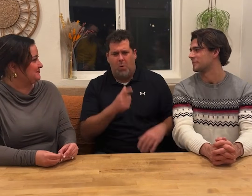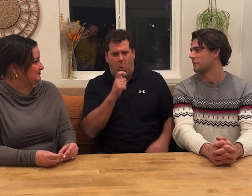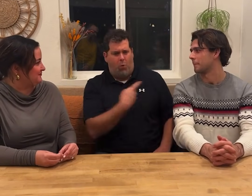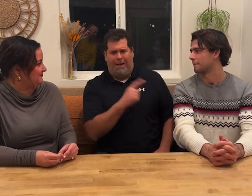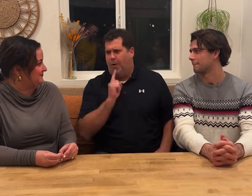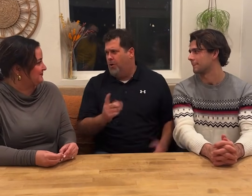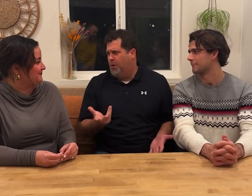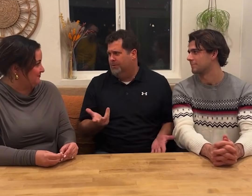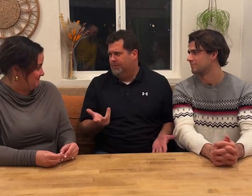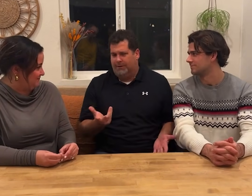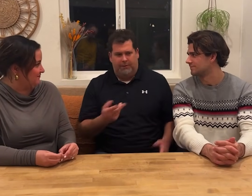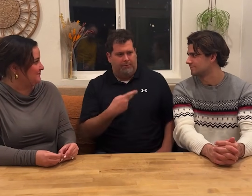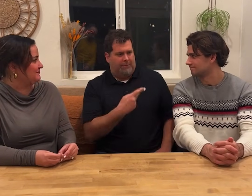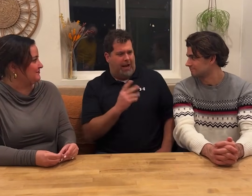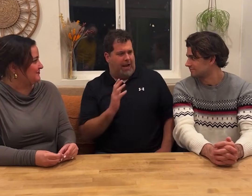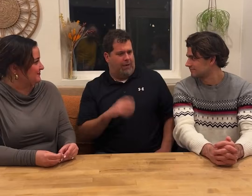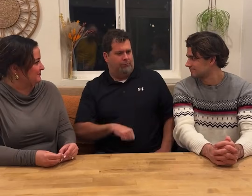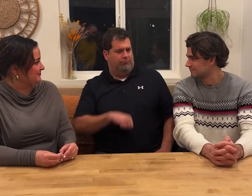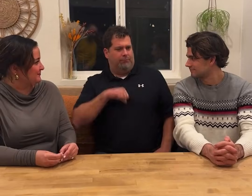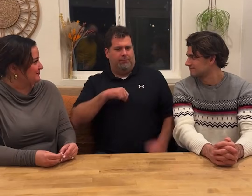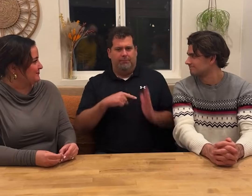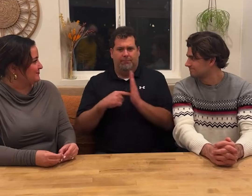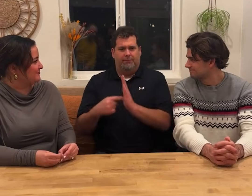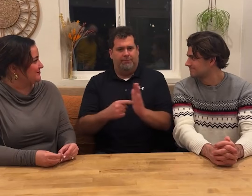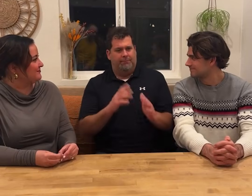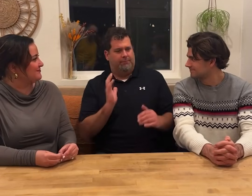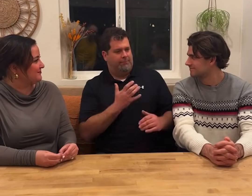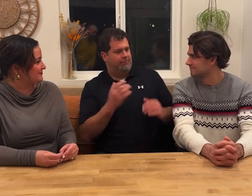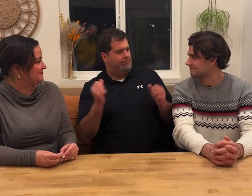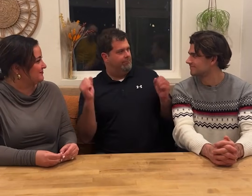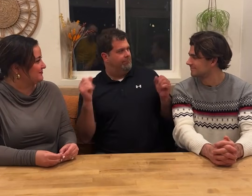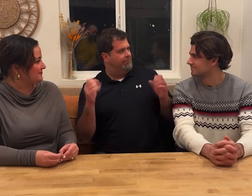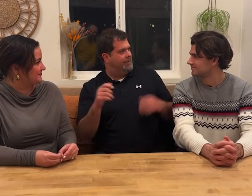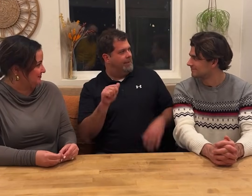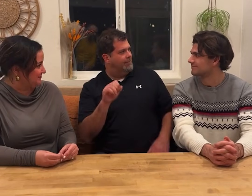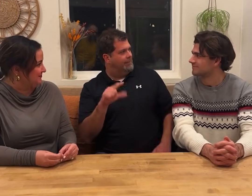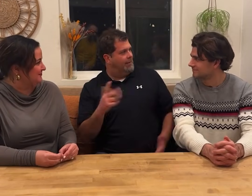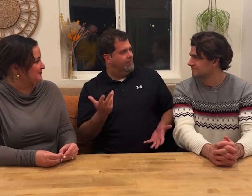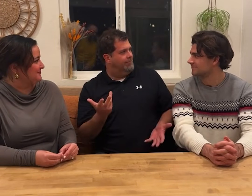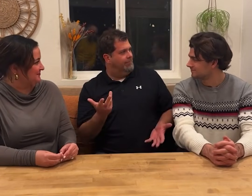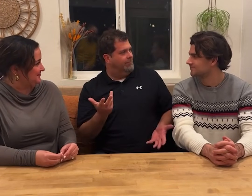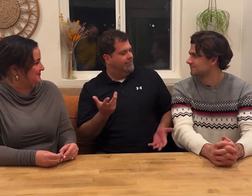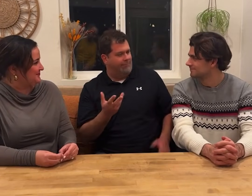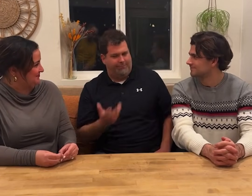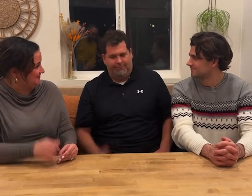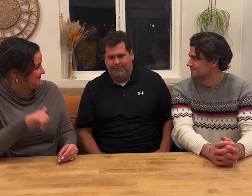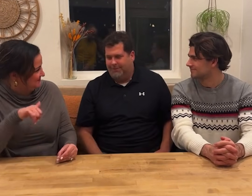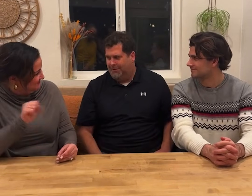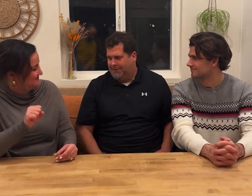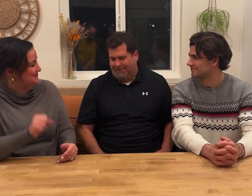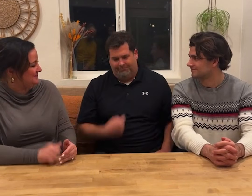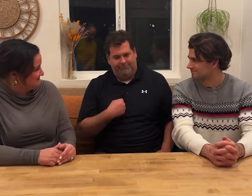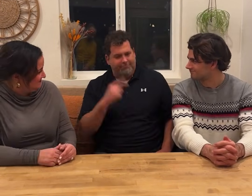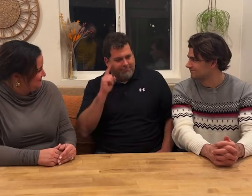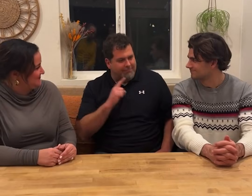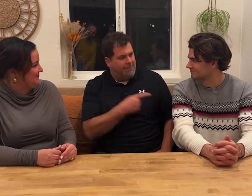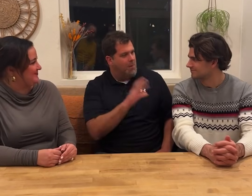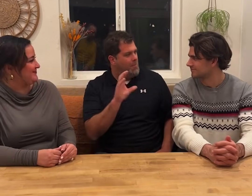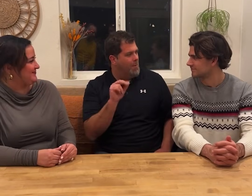us to showcase who we are and do that proudly, showcase American Sign Language, me